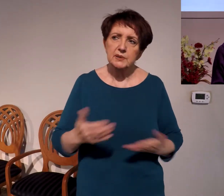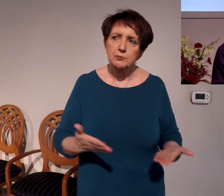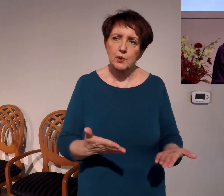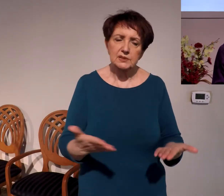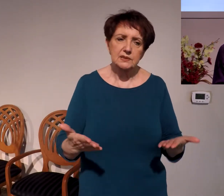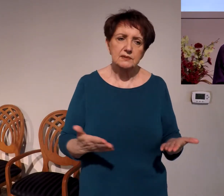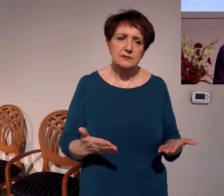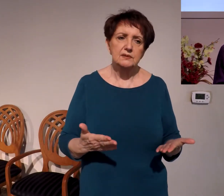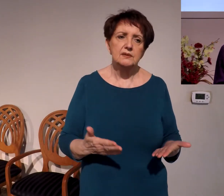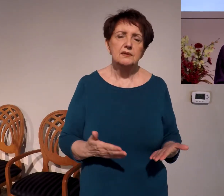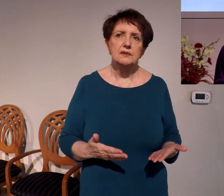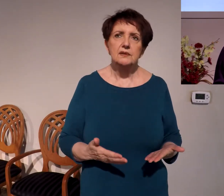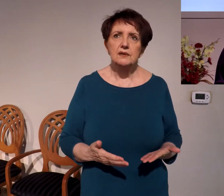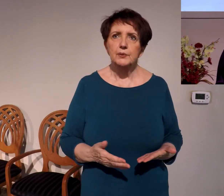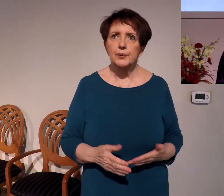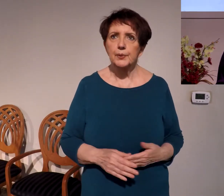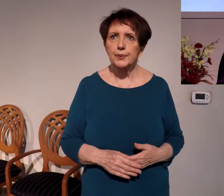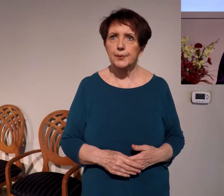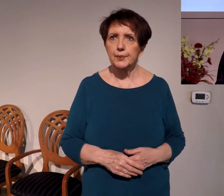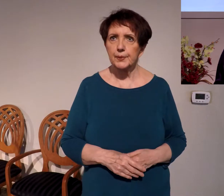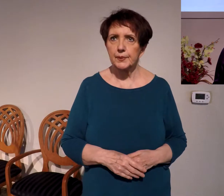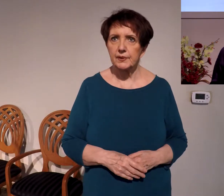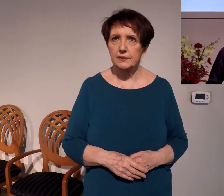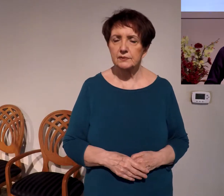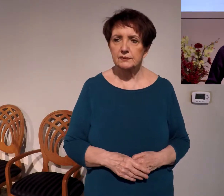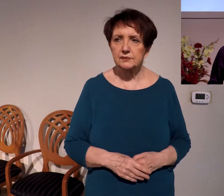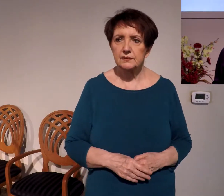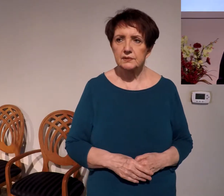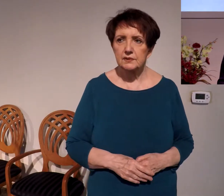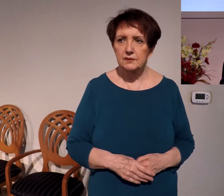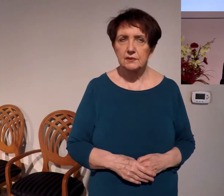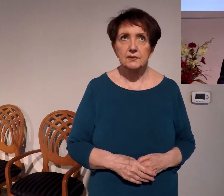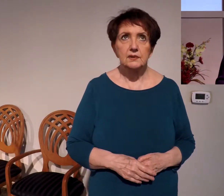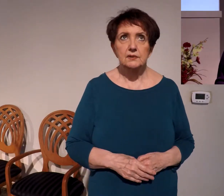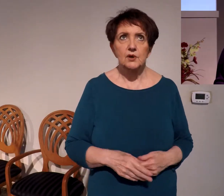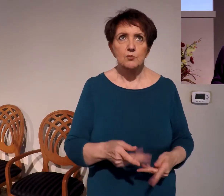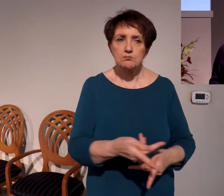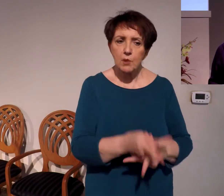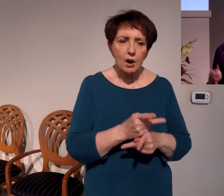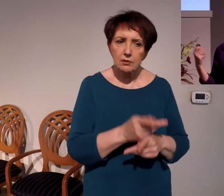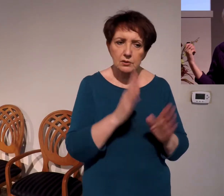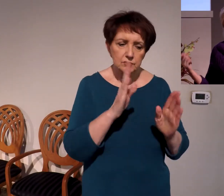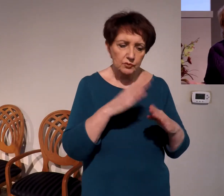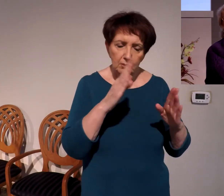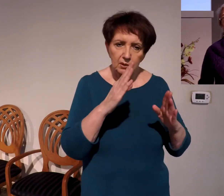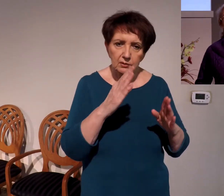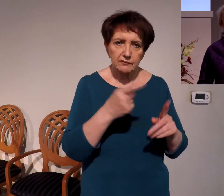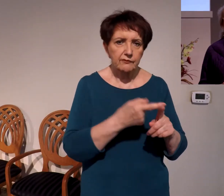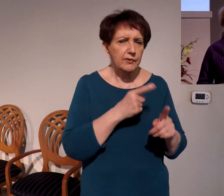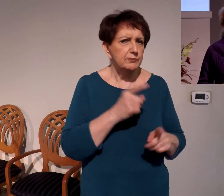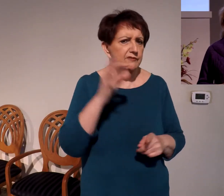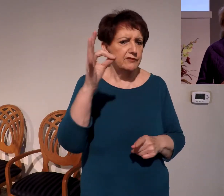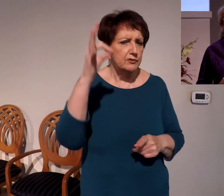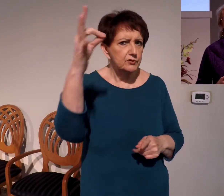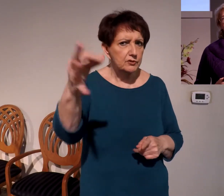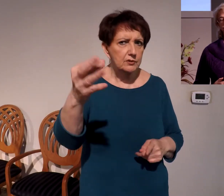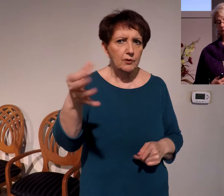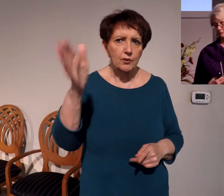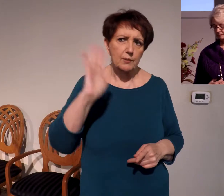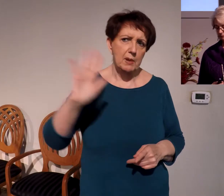with what is. And we try not to borrow trouble from the future or from the